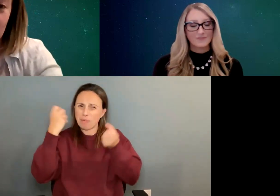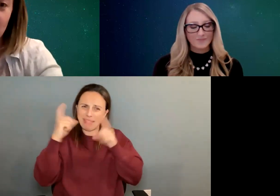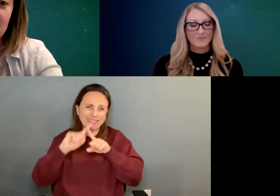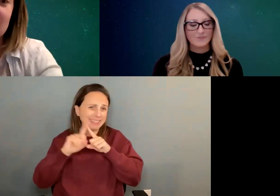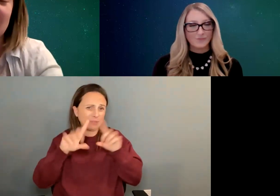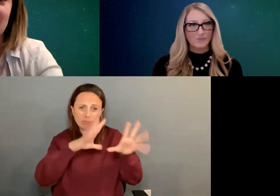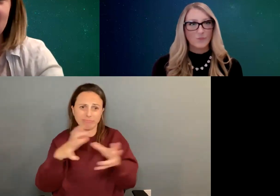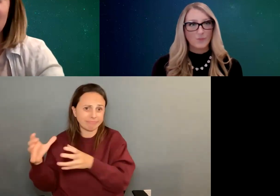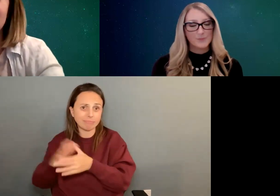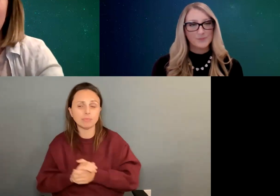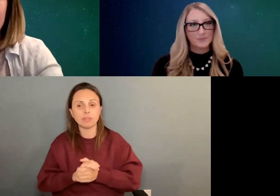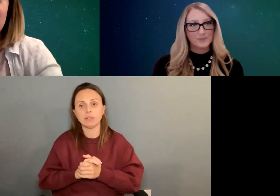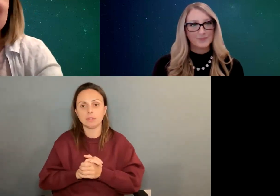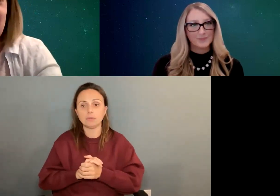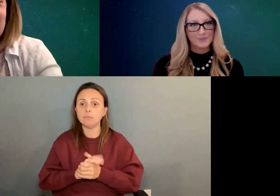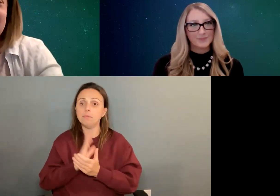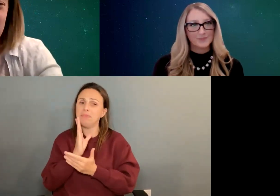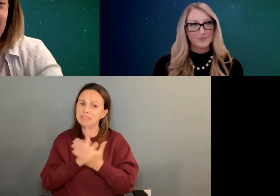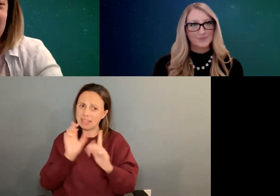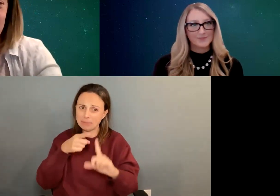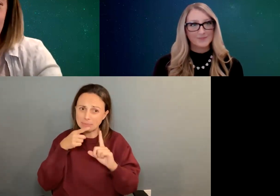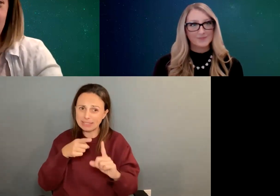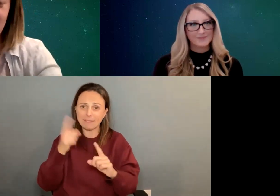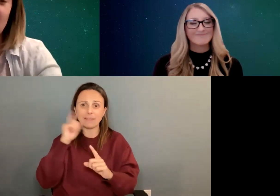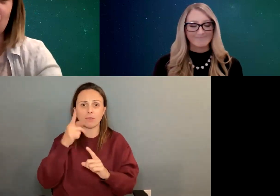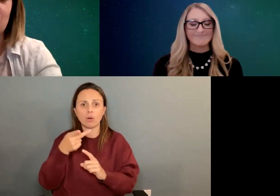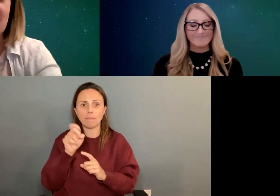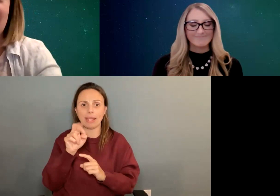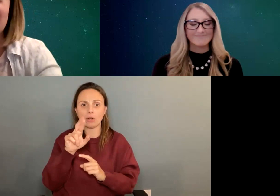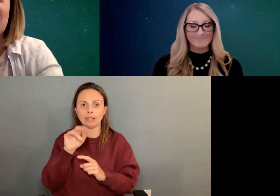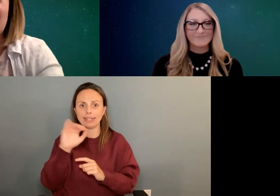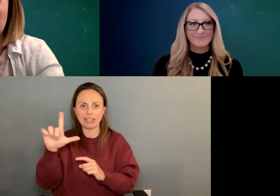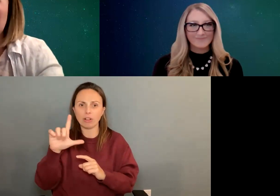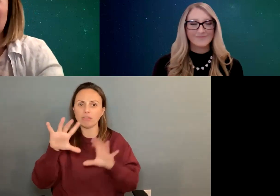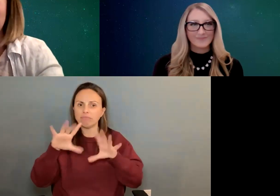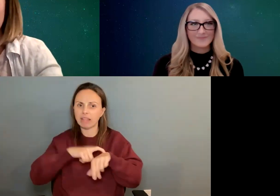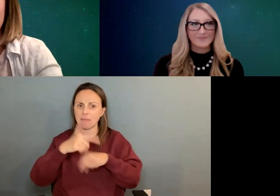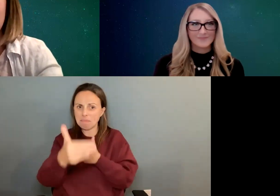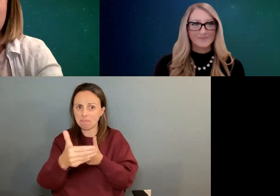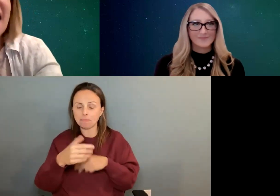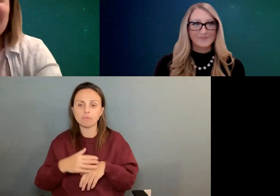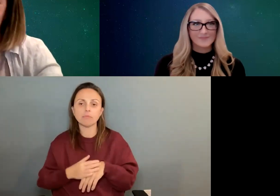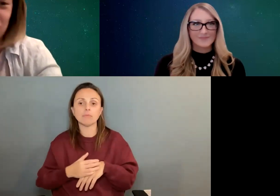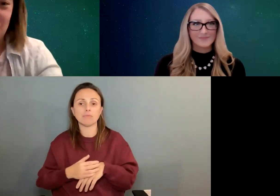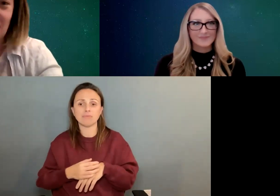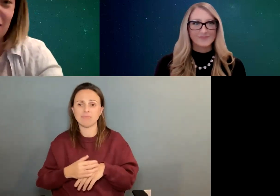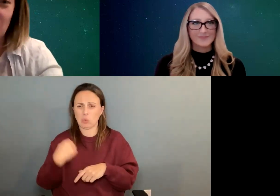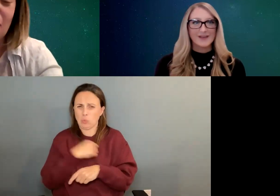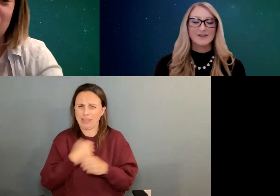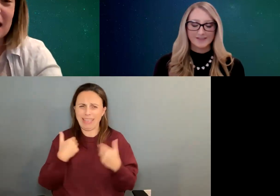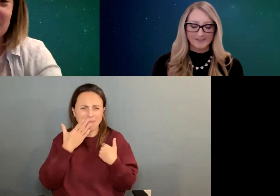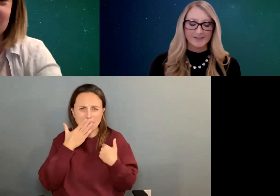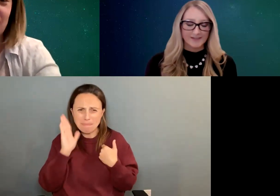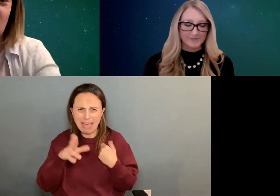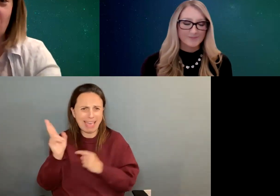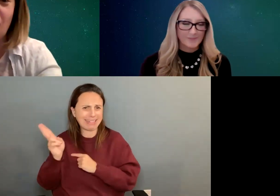different populations, and some specific to the perinatal period. We have a bad history,